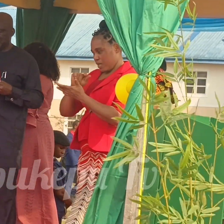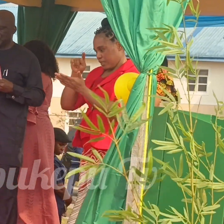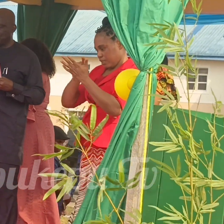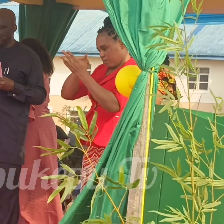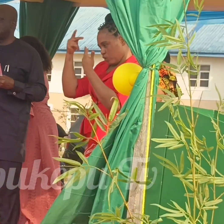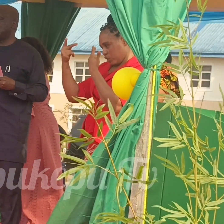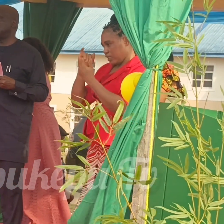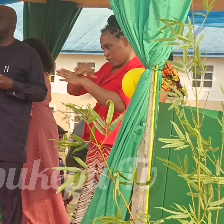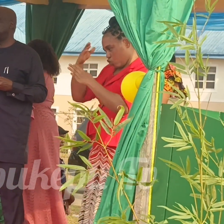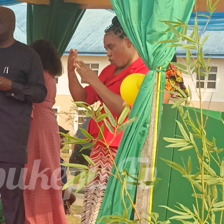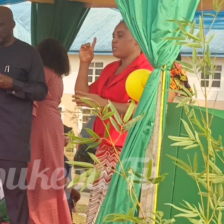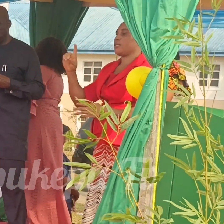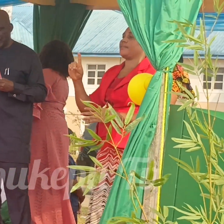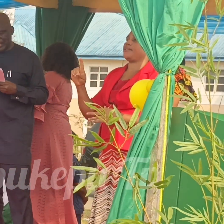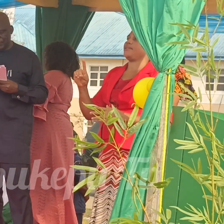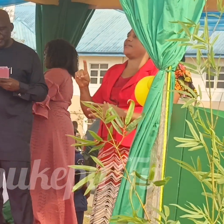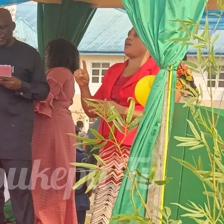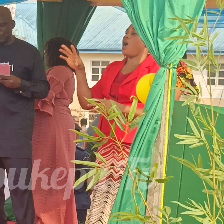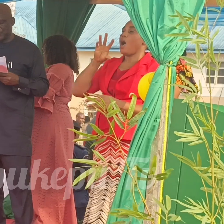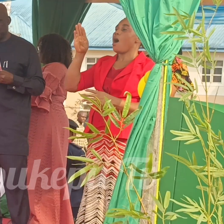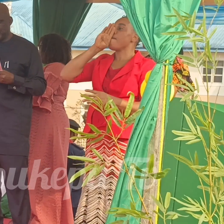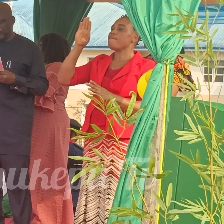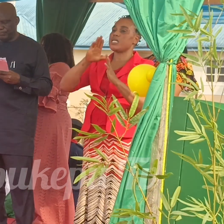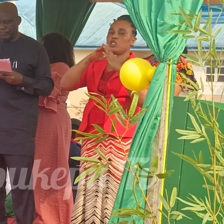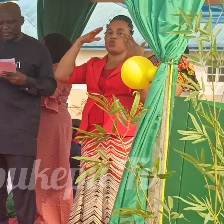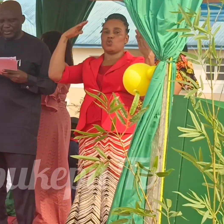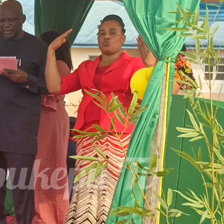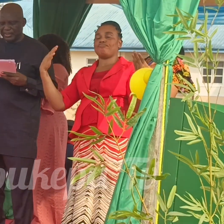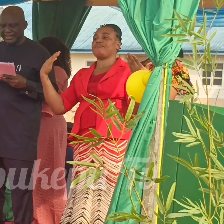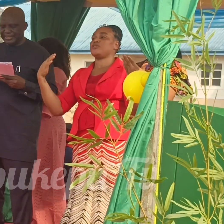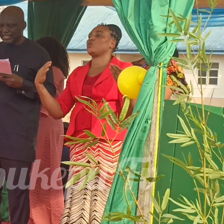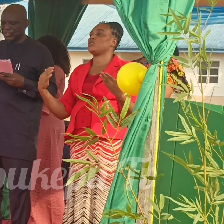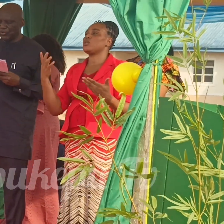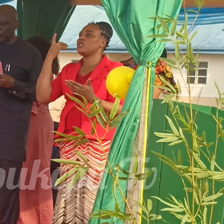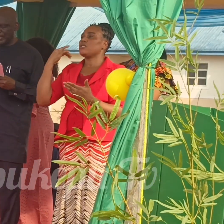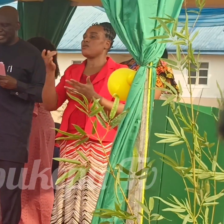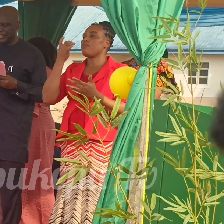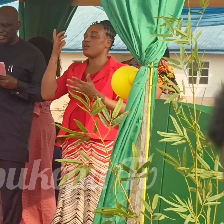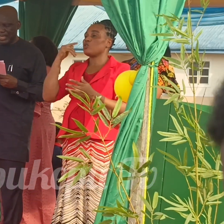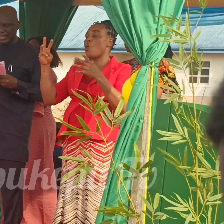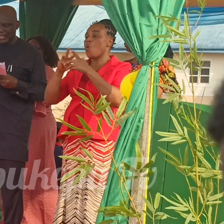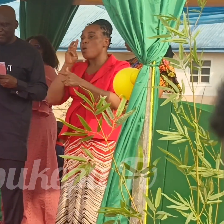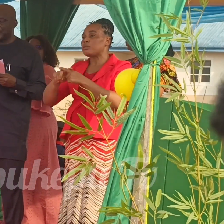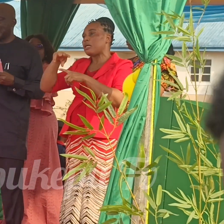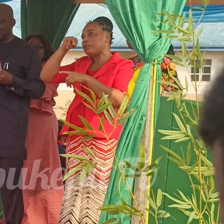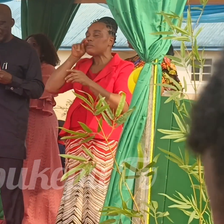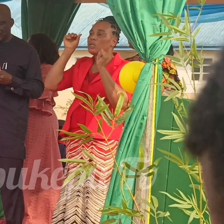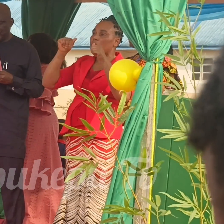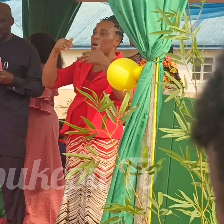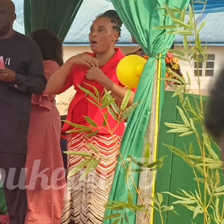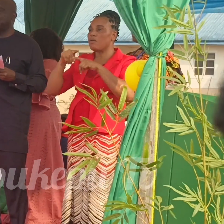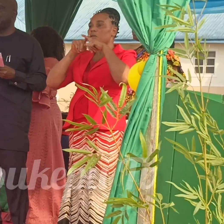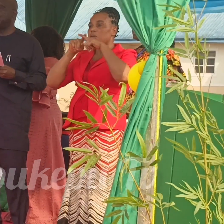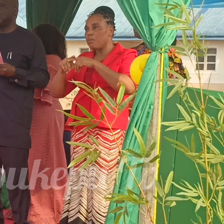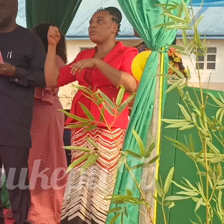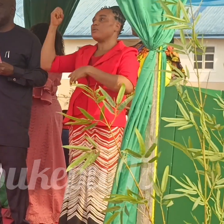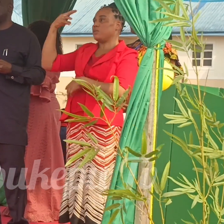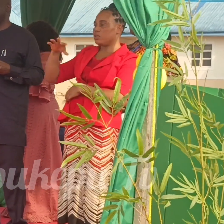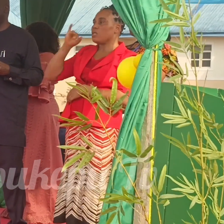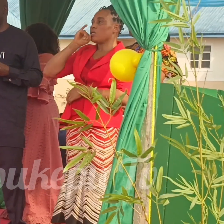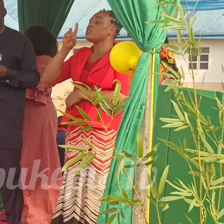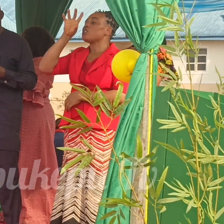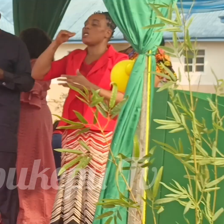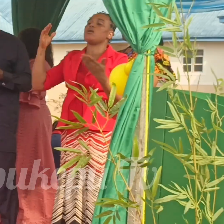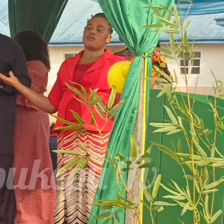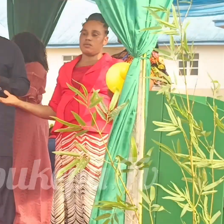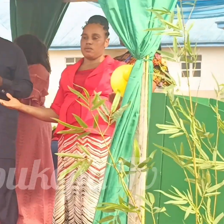project is completed and being commissioned, the test of whether Nigeria can have reliable electricity is actually